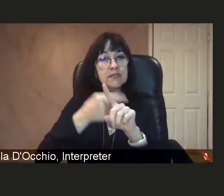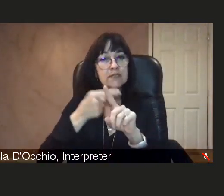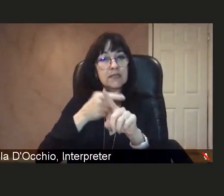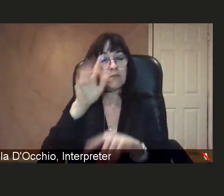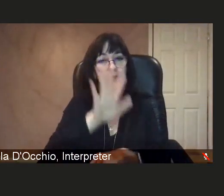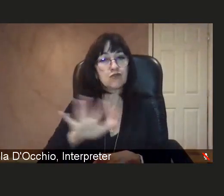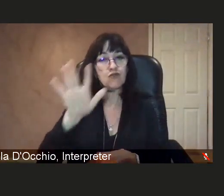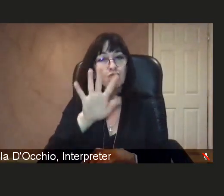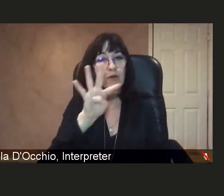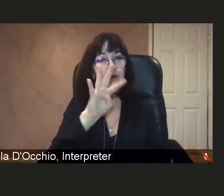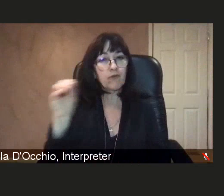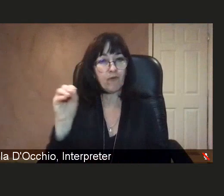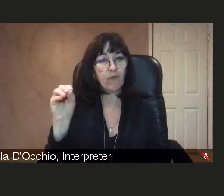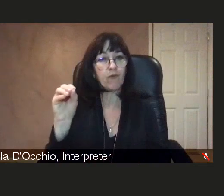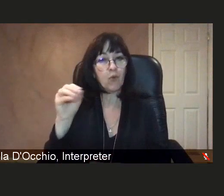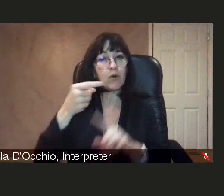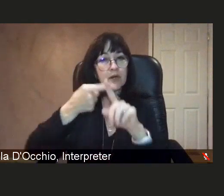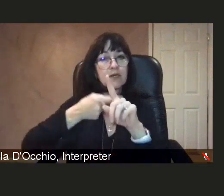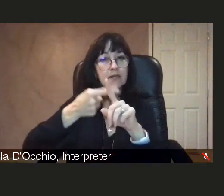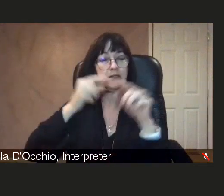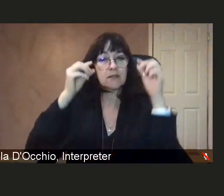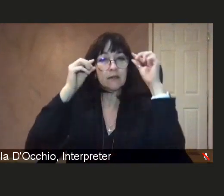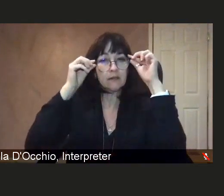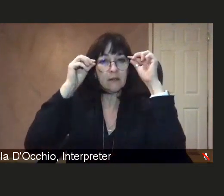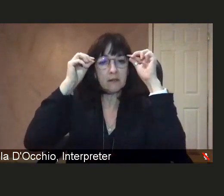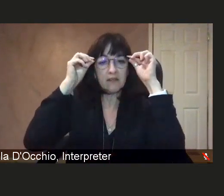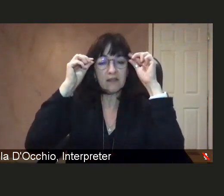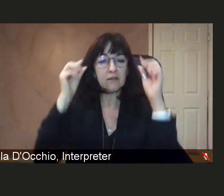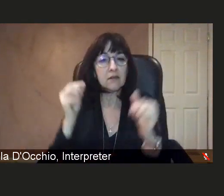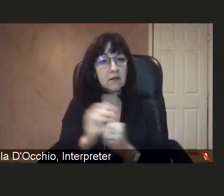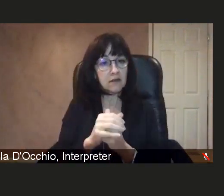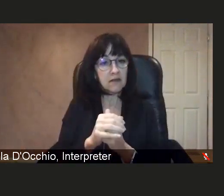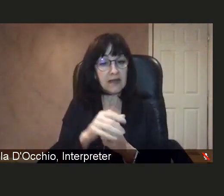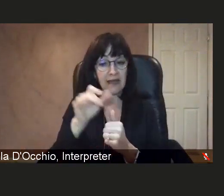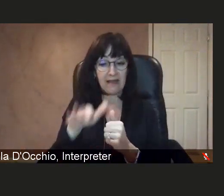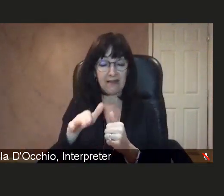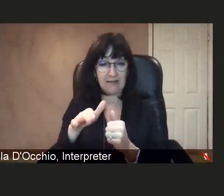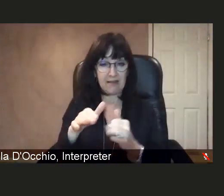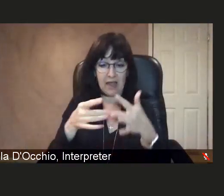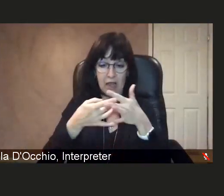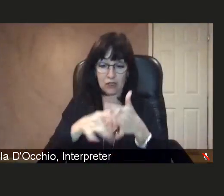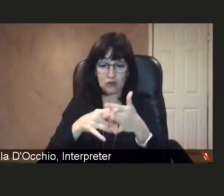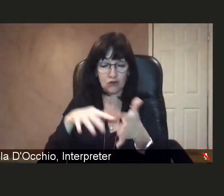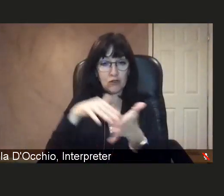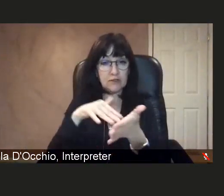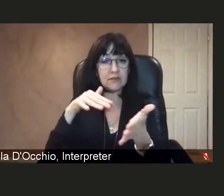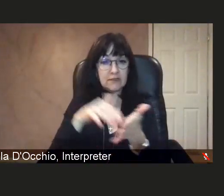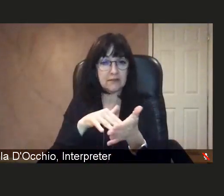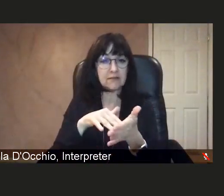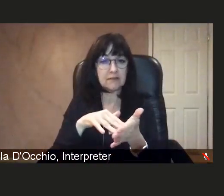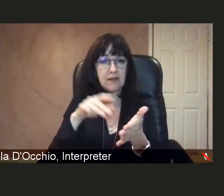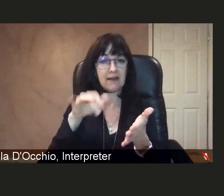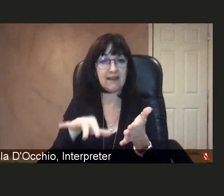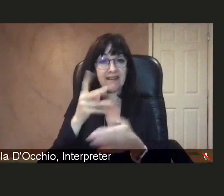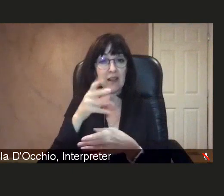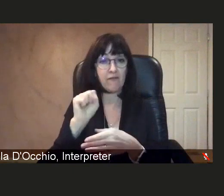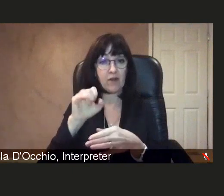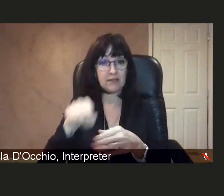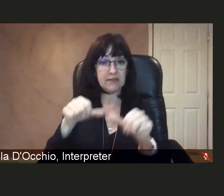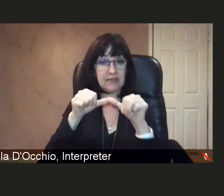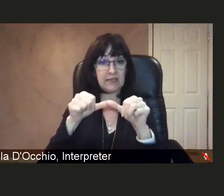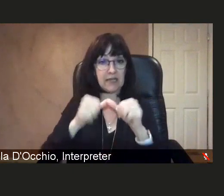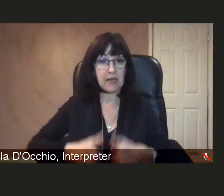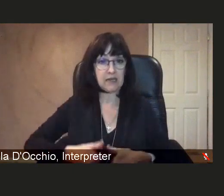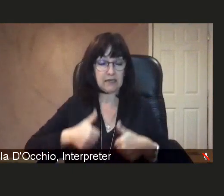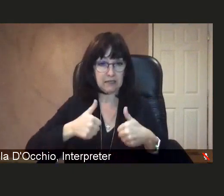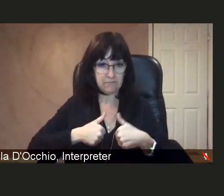degrees. And the preliminary studies of looking how well this virus lives, it does appear that this virus can live in